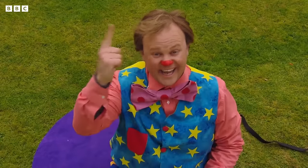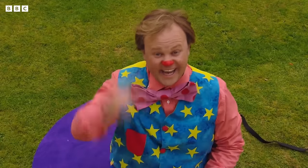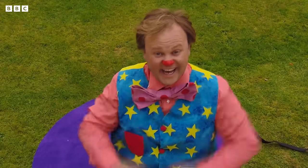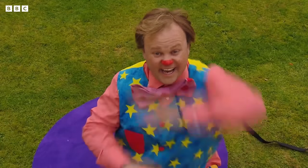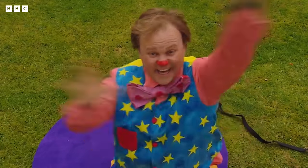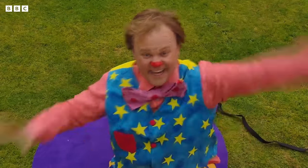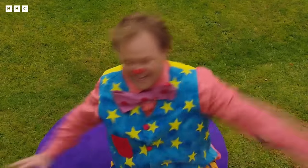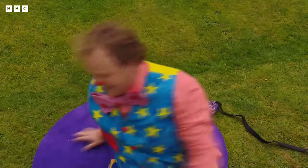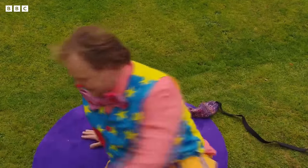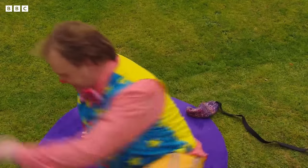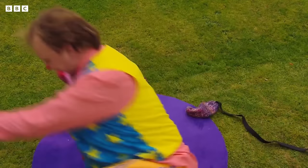idea.